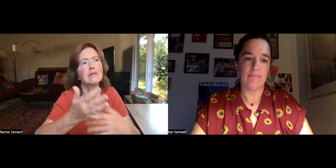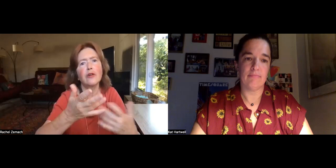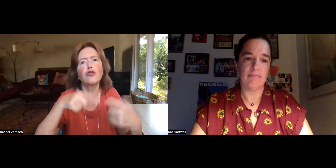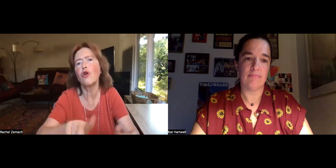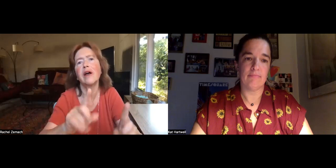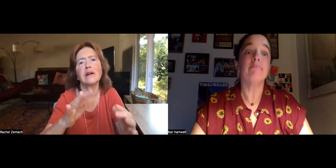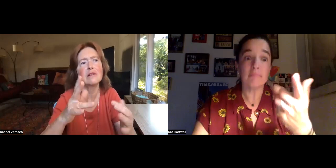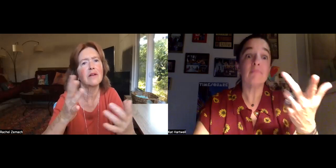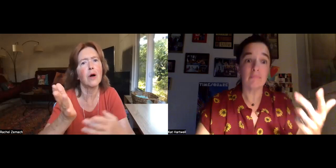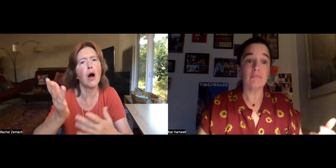during